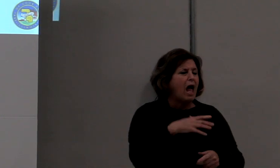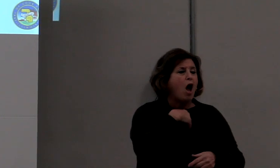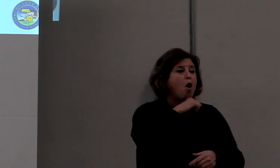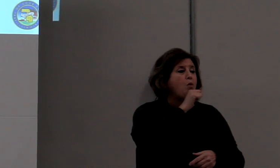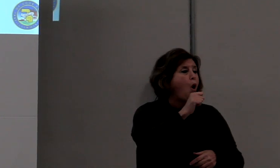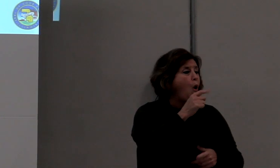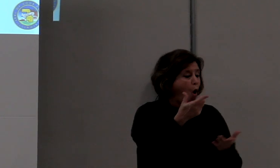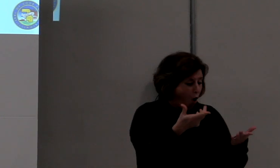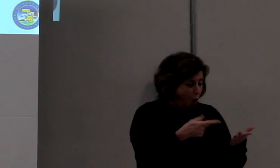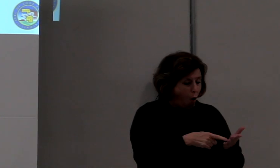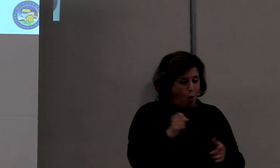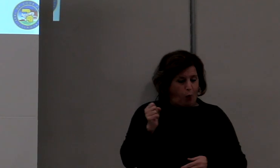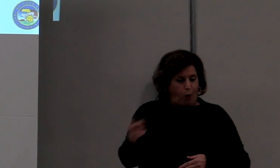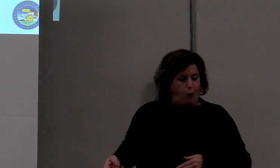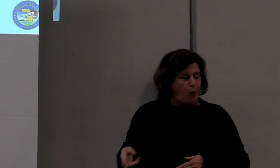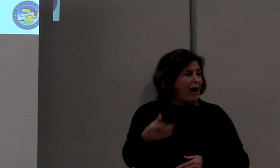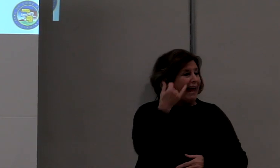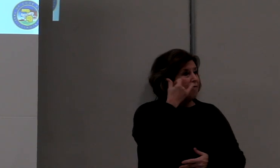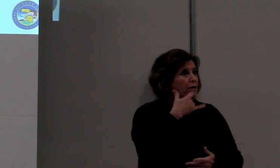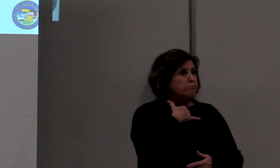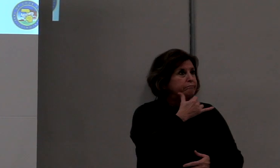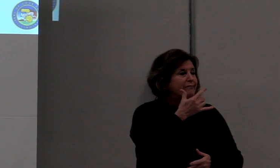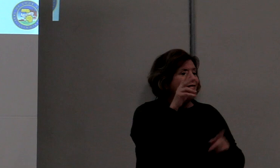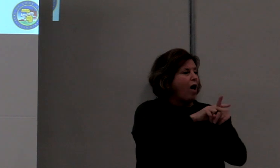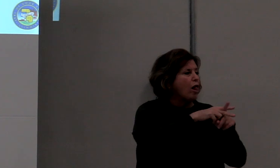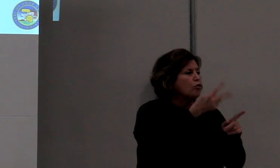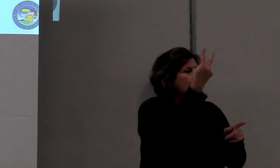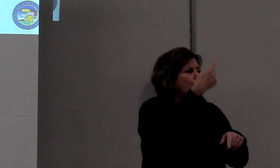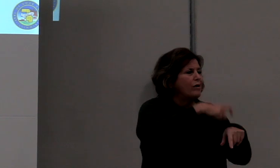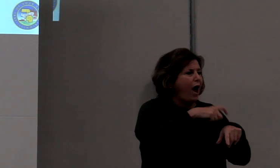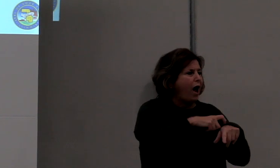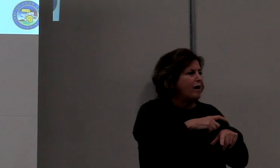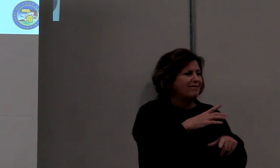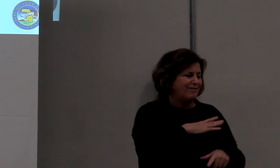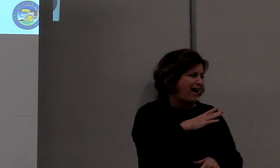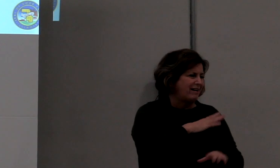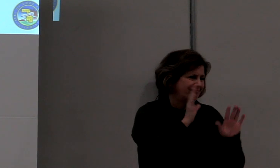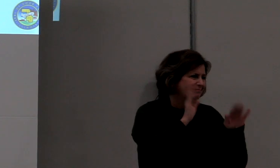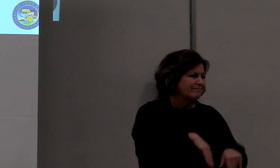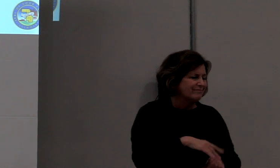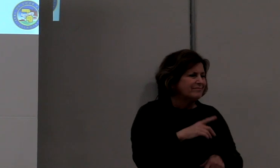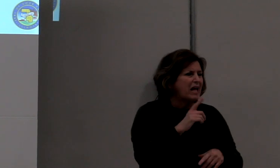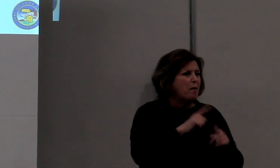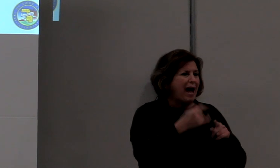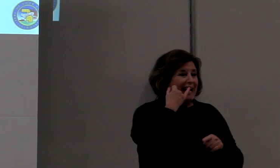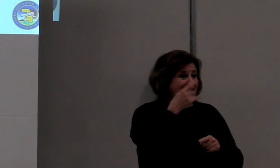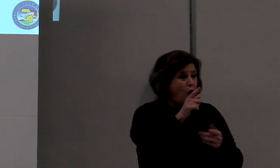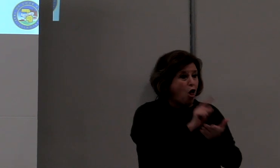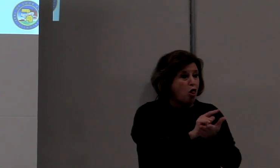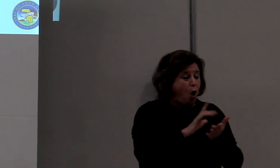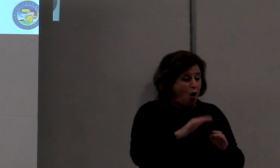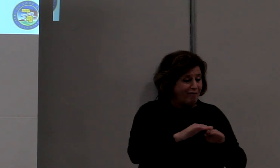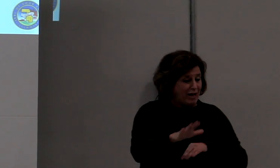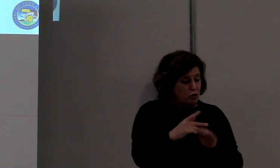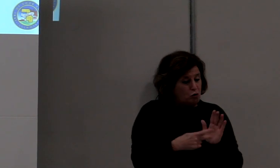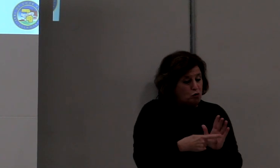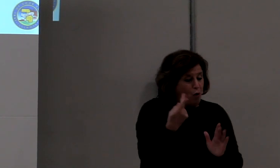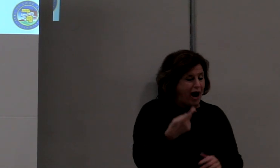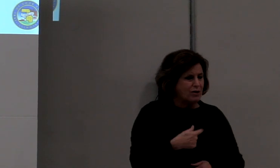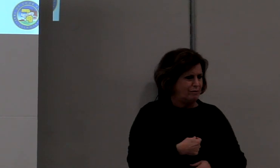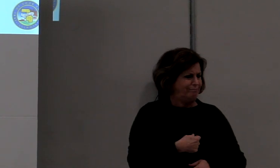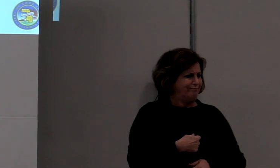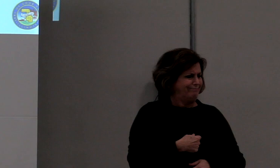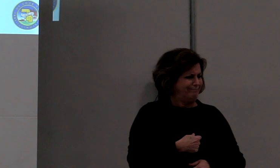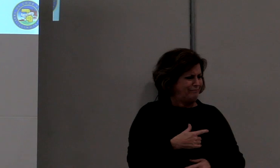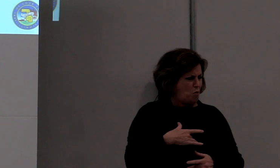in the trash if you do it. Again, that's the ability that we give homeowners some latitude. But if you're an attorney and you did that, we look cross-eyed